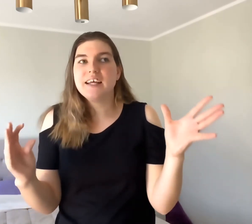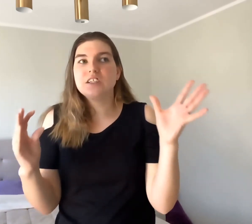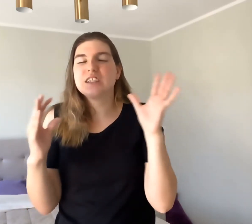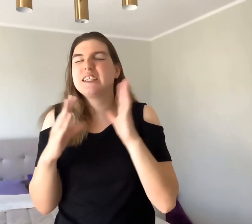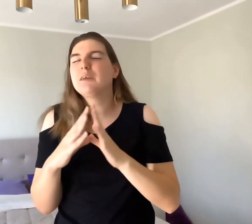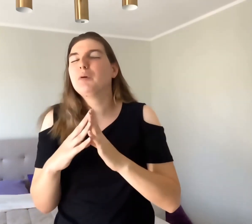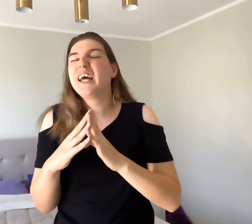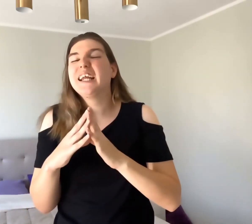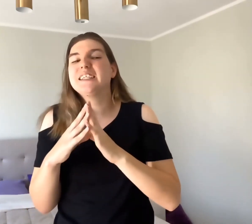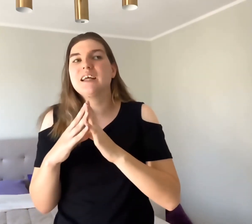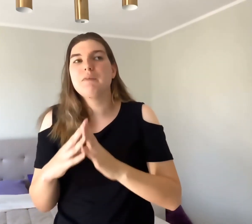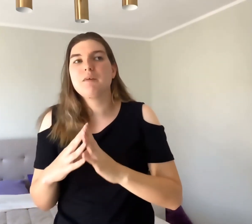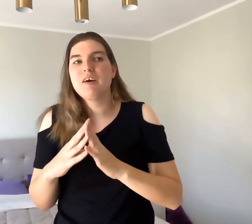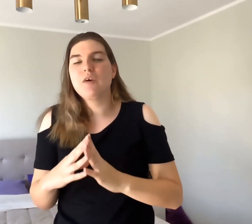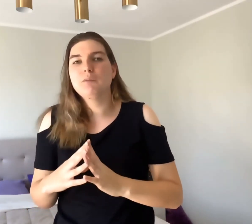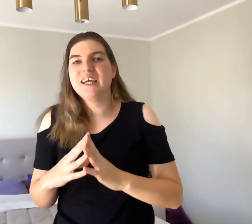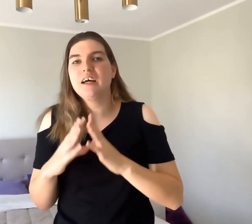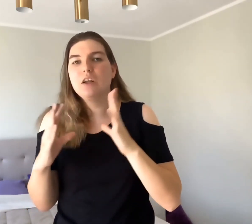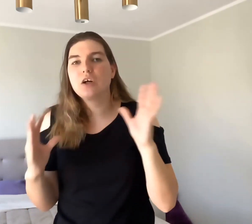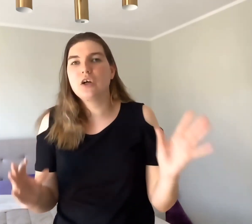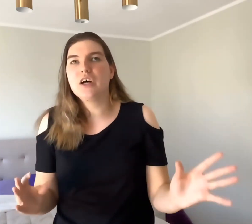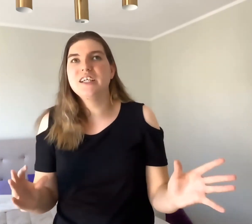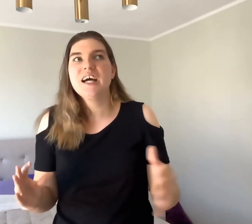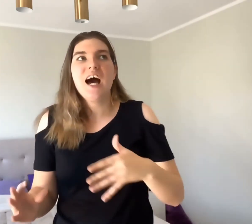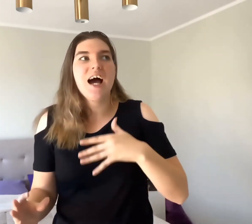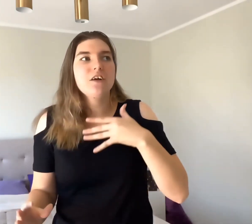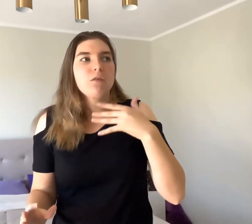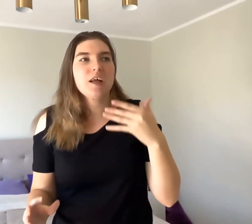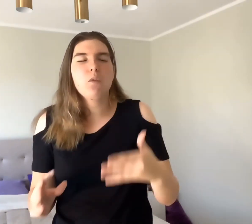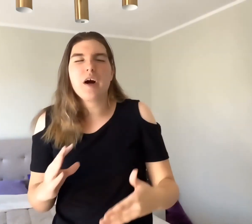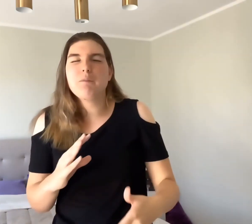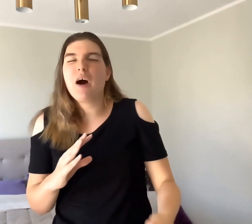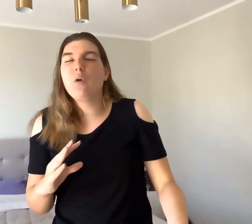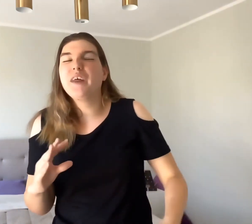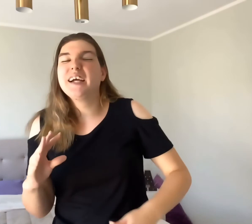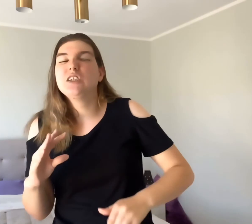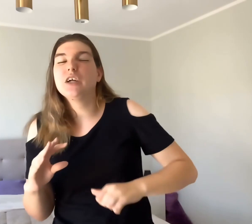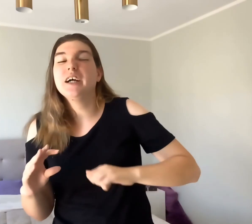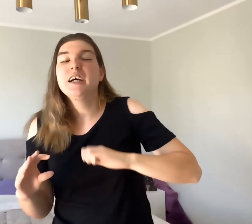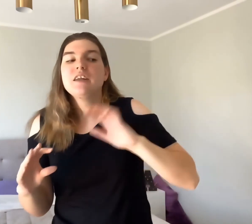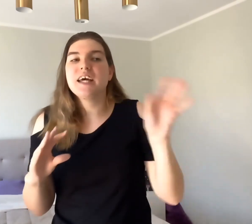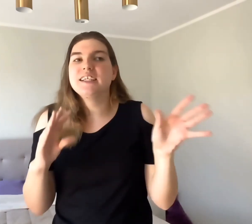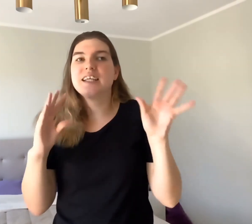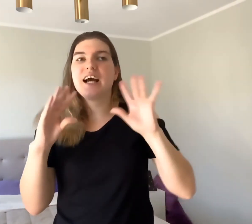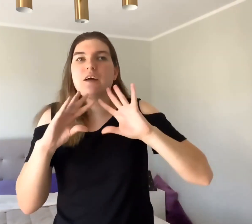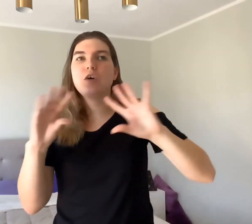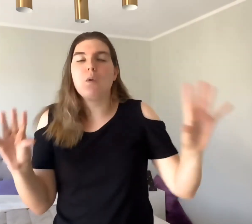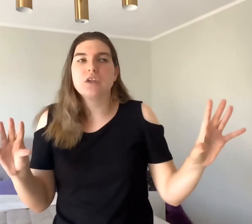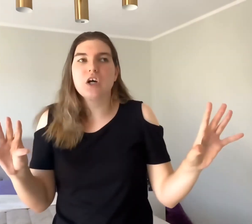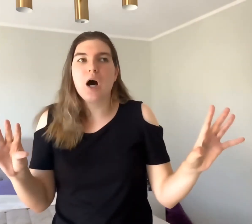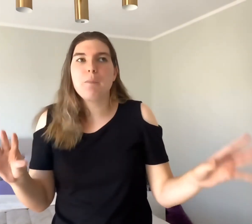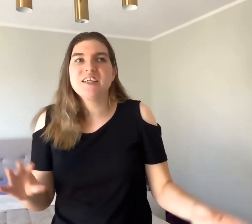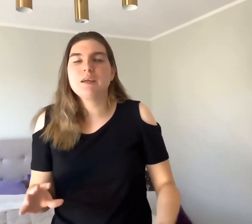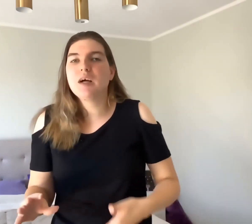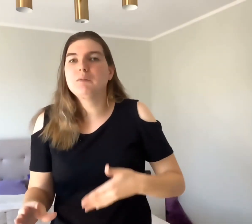just the simple edits that make my filming look good. I don't really worry about all the extra things that kind of go on top. Sometimes I'll